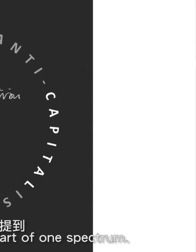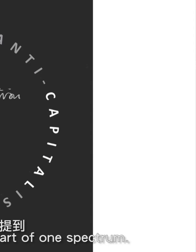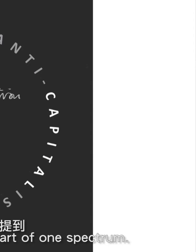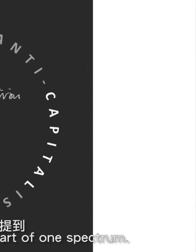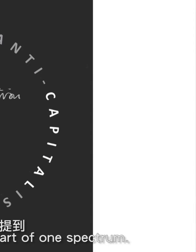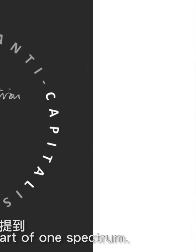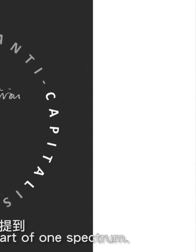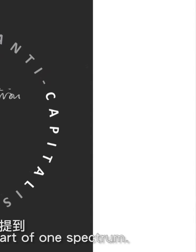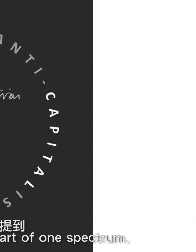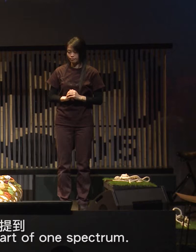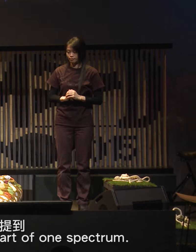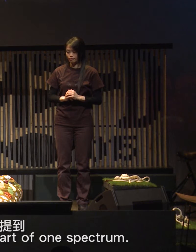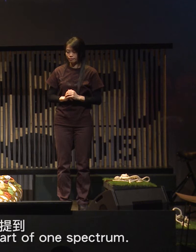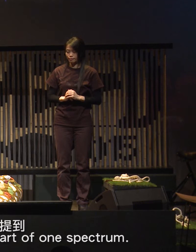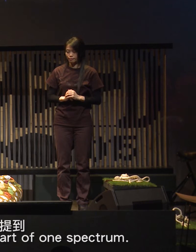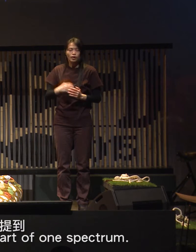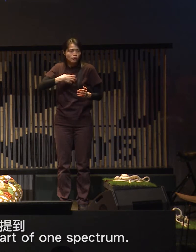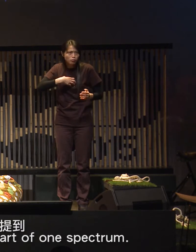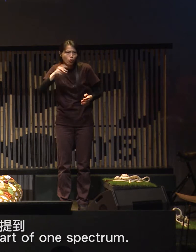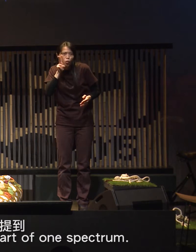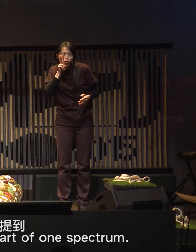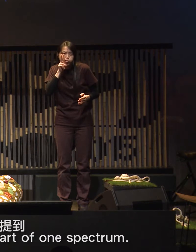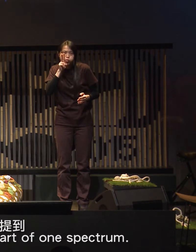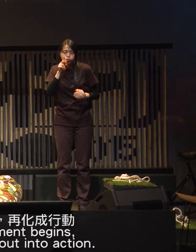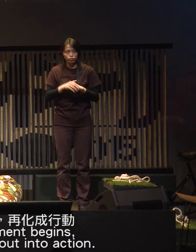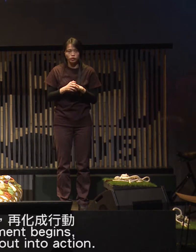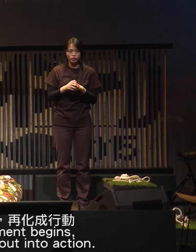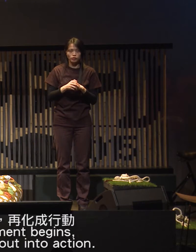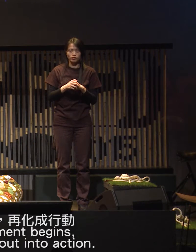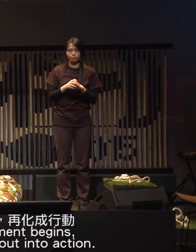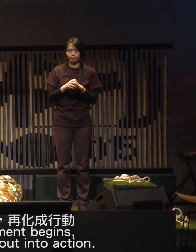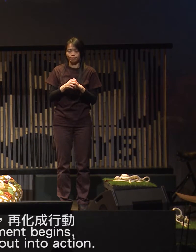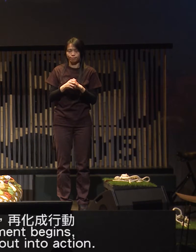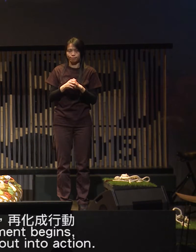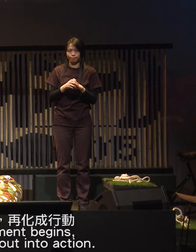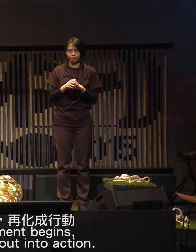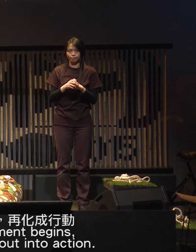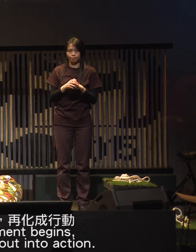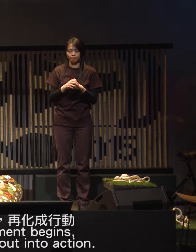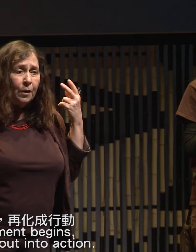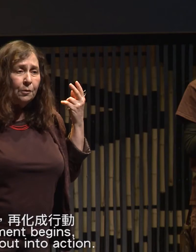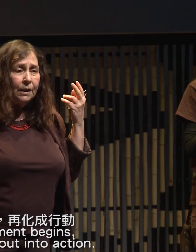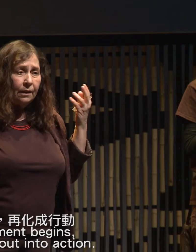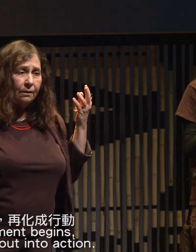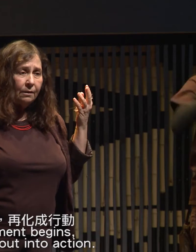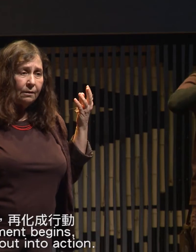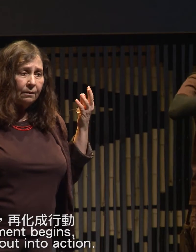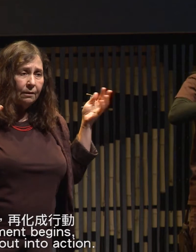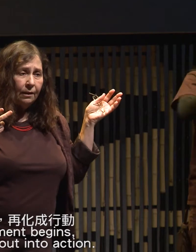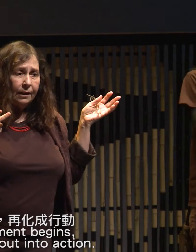are actually part of one spectrum. When we think, a movement